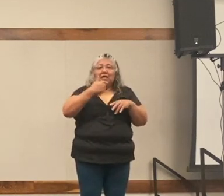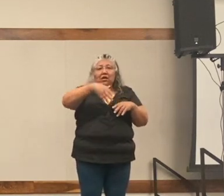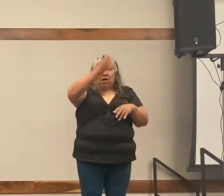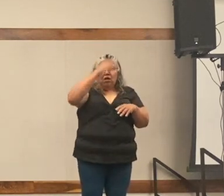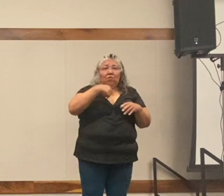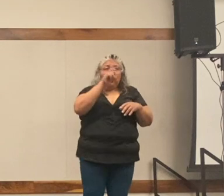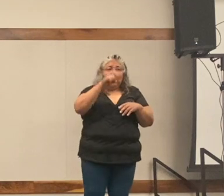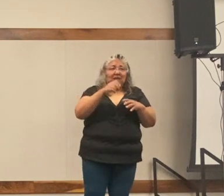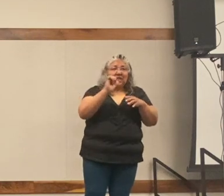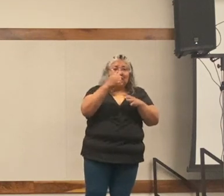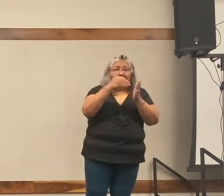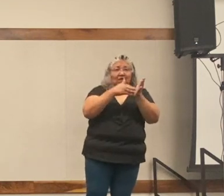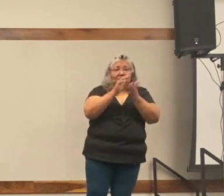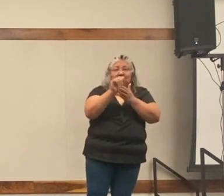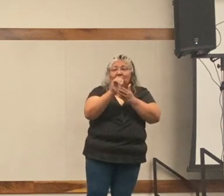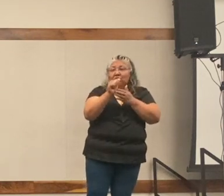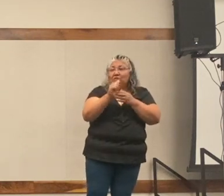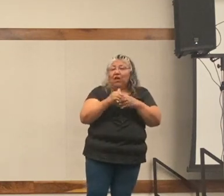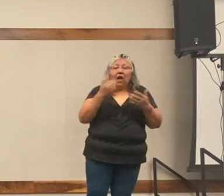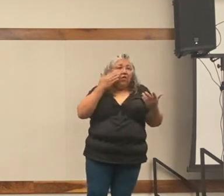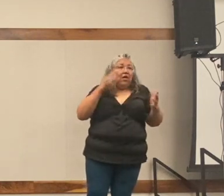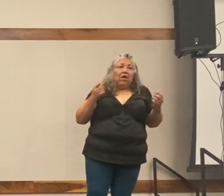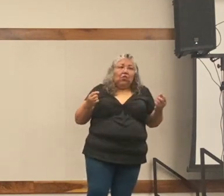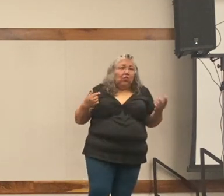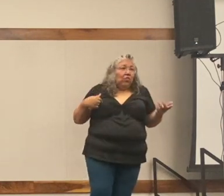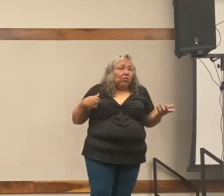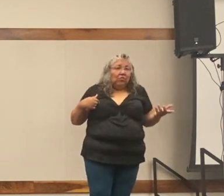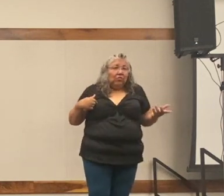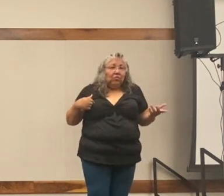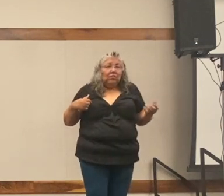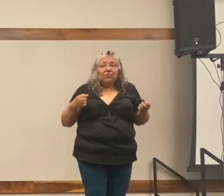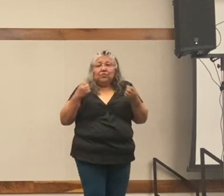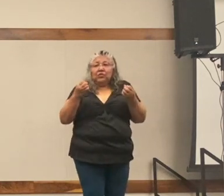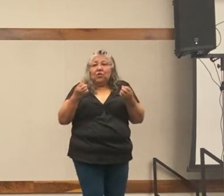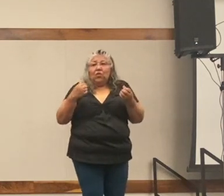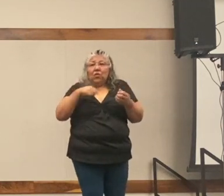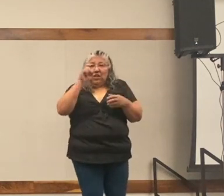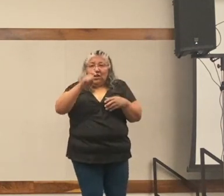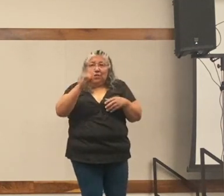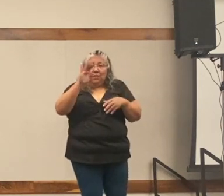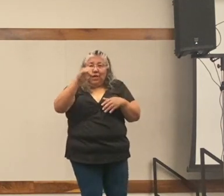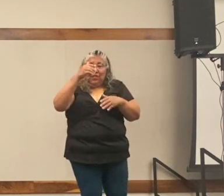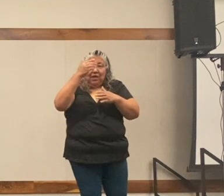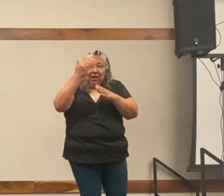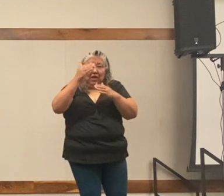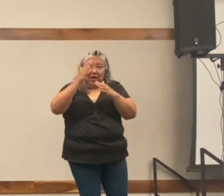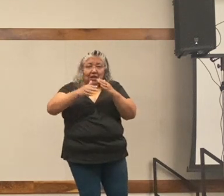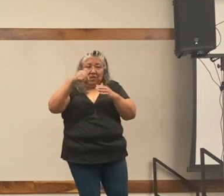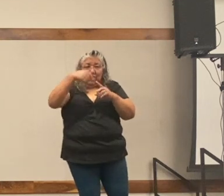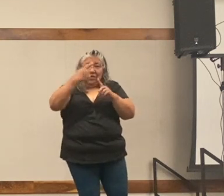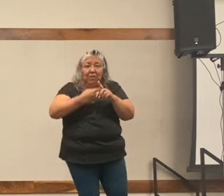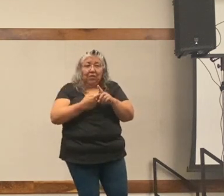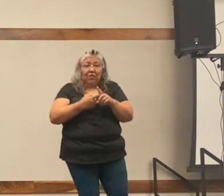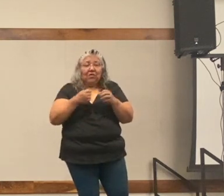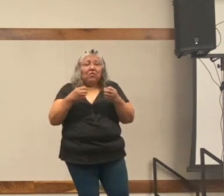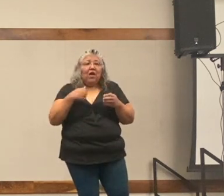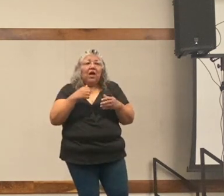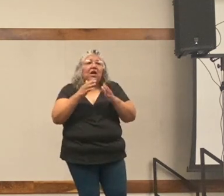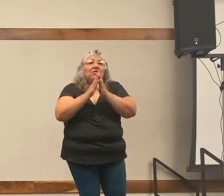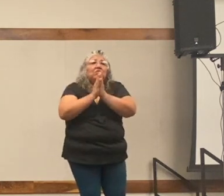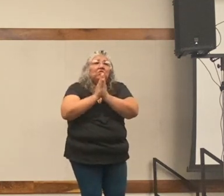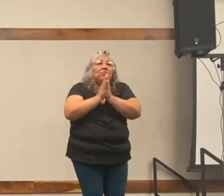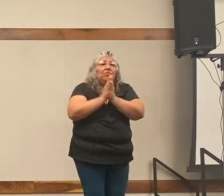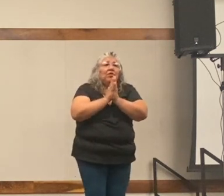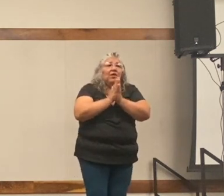need $10,000. I don't even know how to do it. And we need it by the end of this month. And so I just started